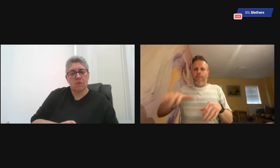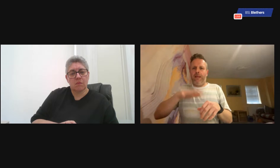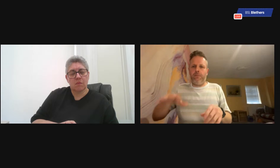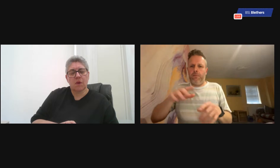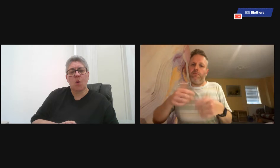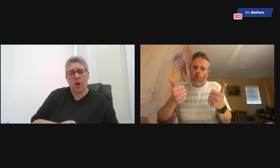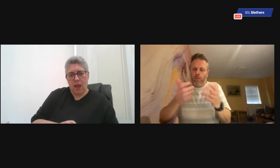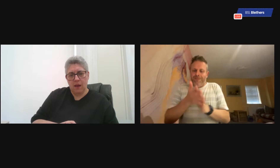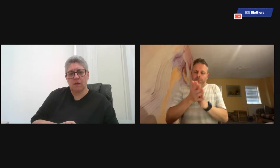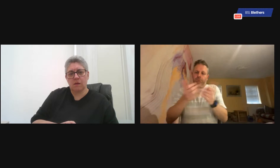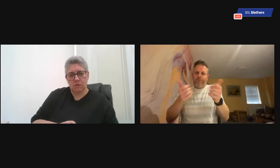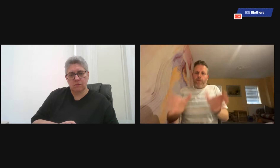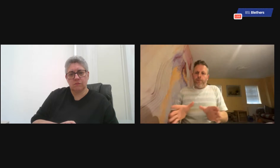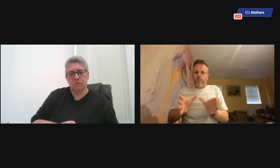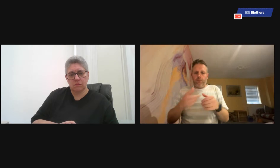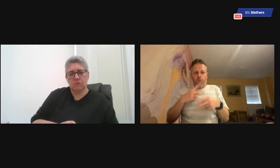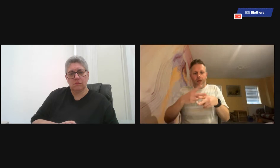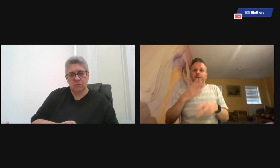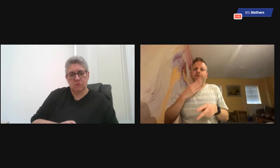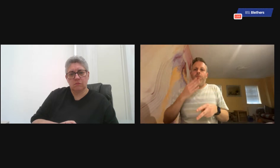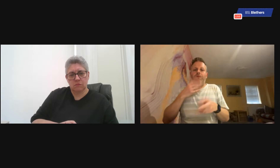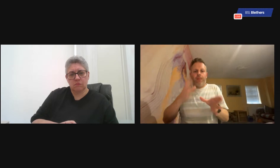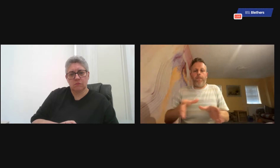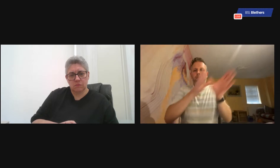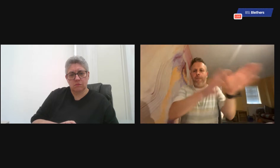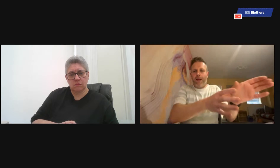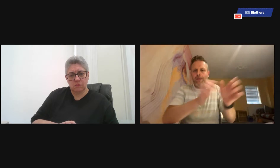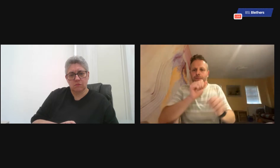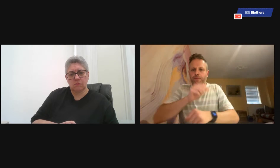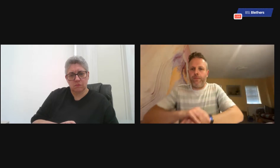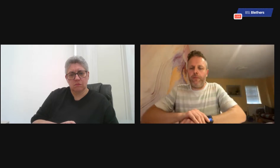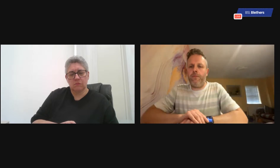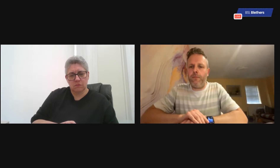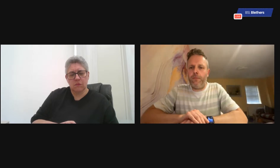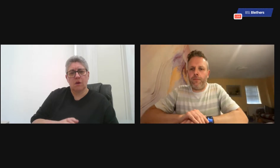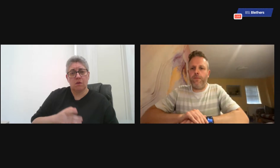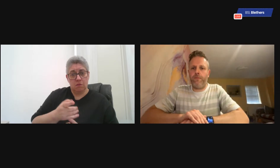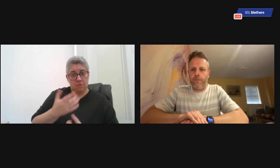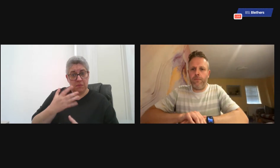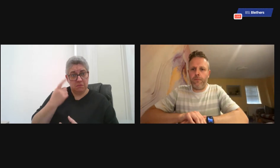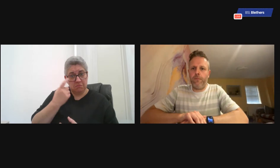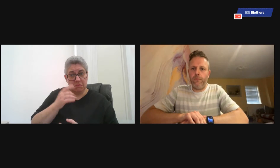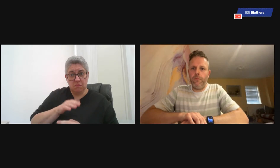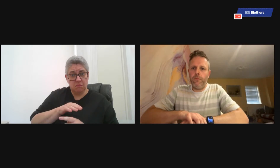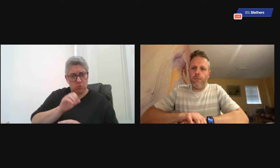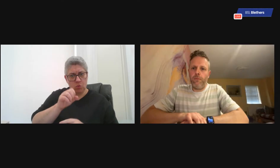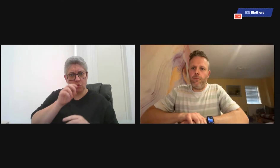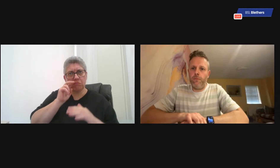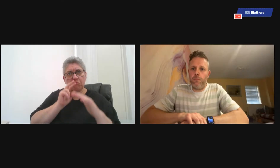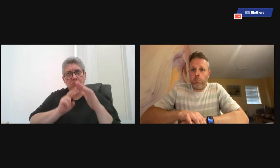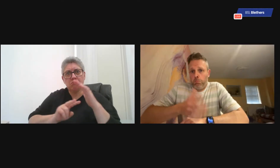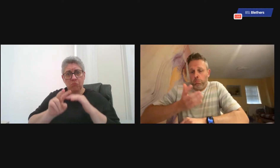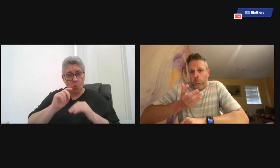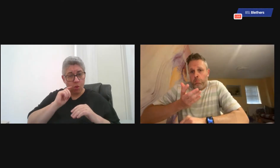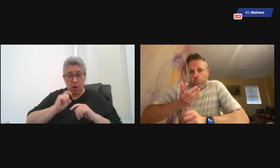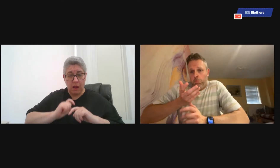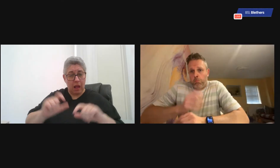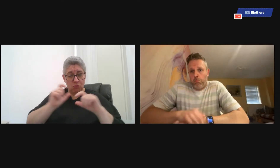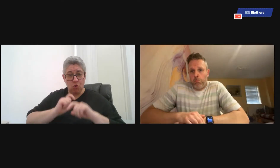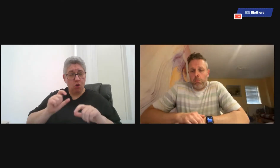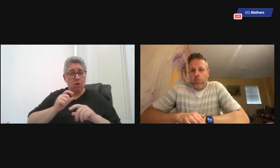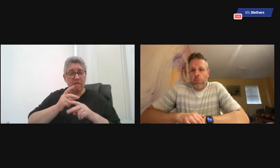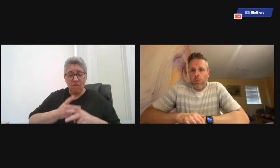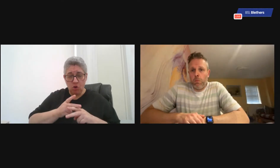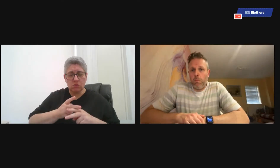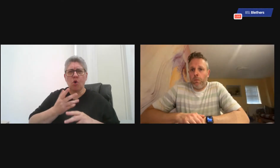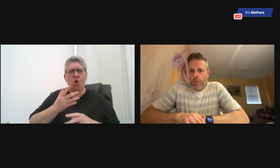could apply for that. I mean, it means that if there is a birth family still present, then of course the child may well go back